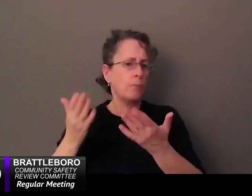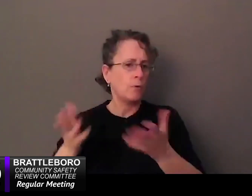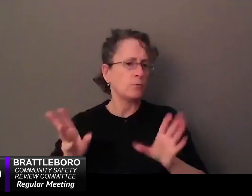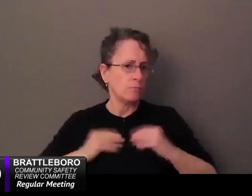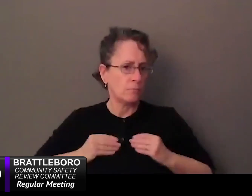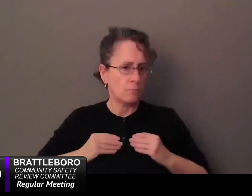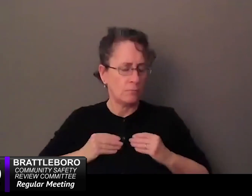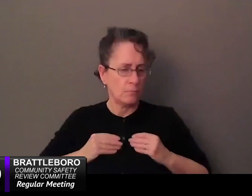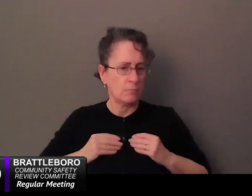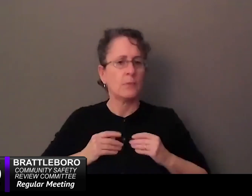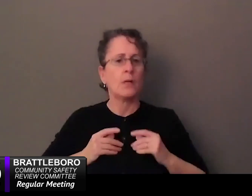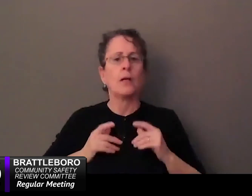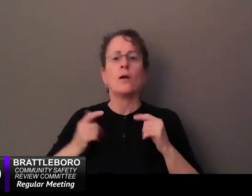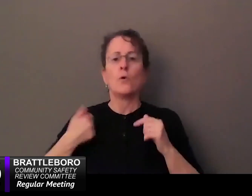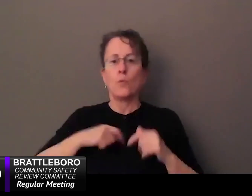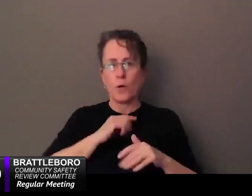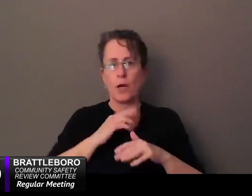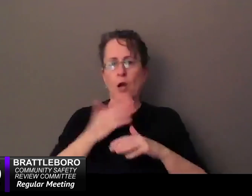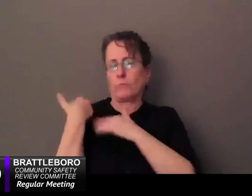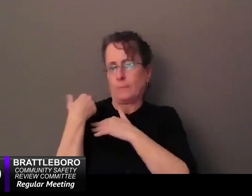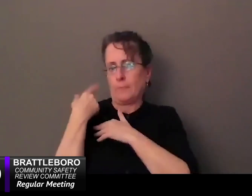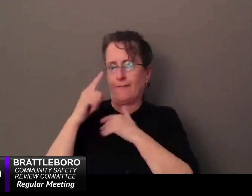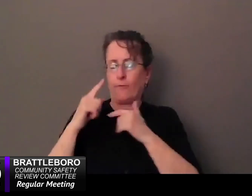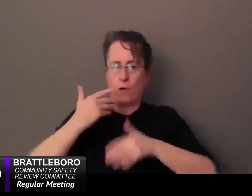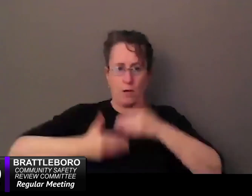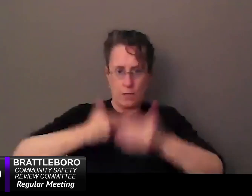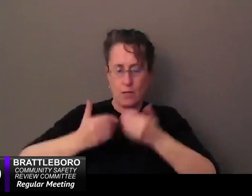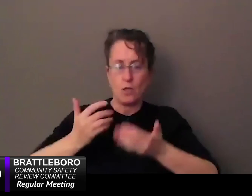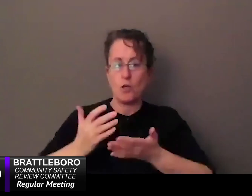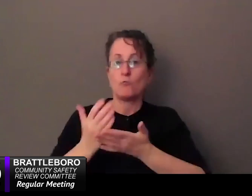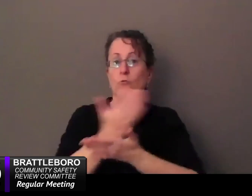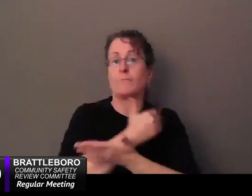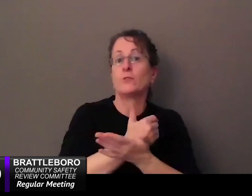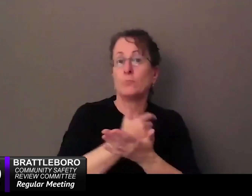this review and to create